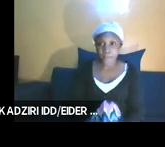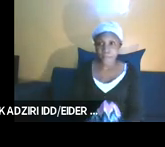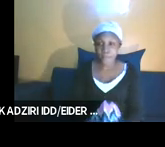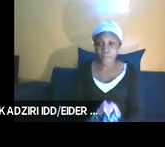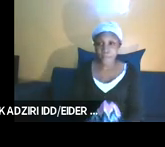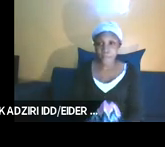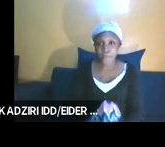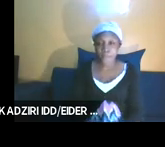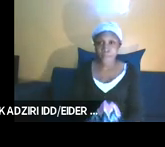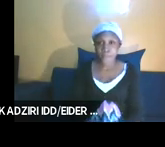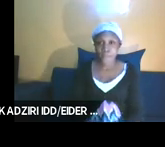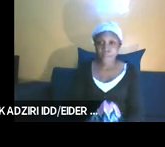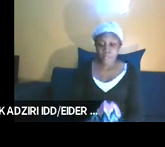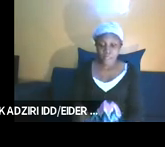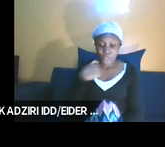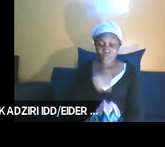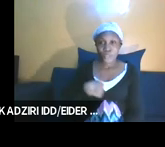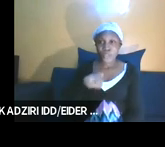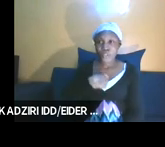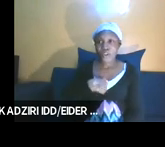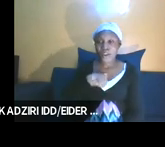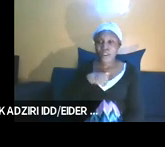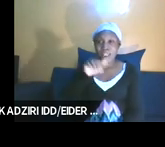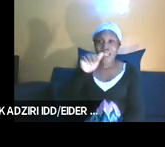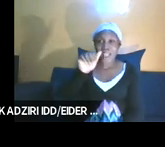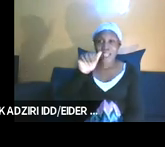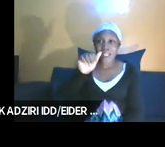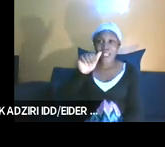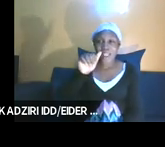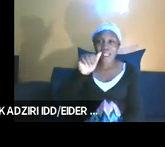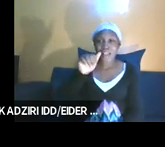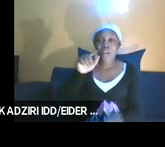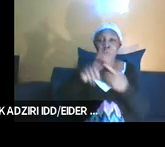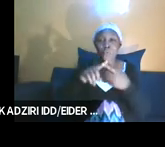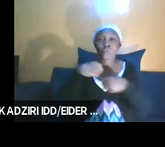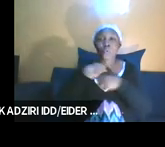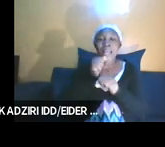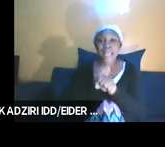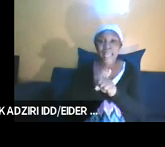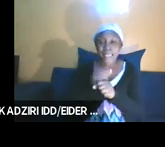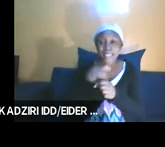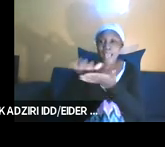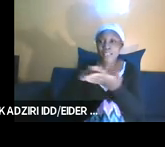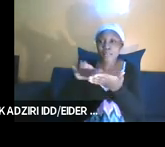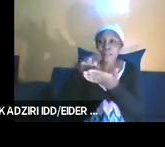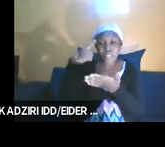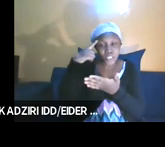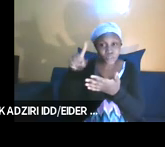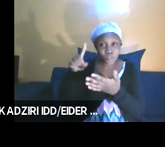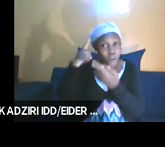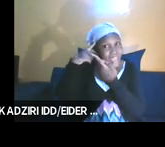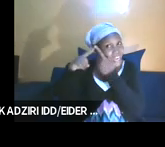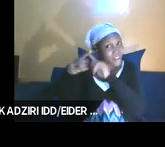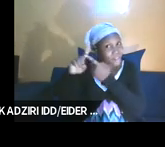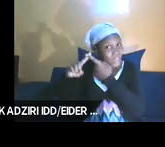We lost Aurelia. Very invisible, because of to create a space of reflection where we can exchange scholarly